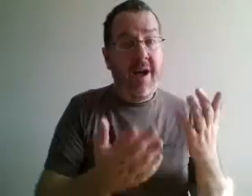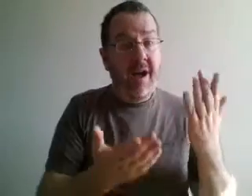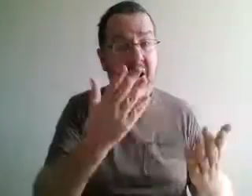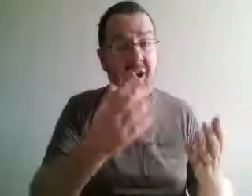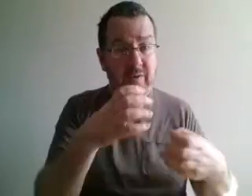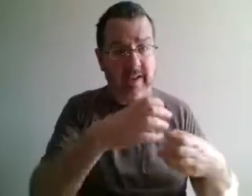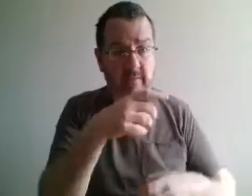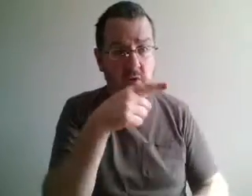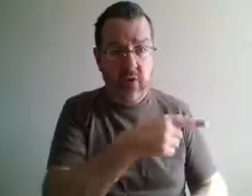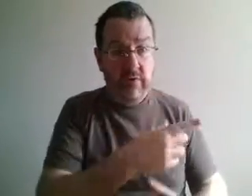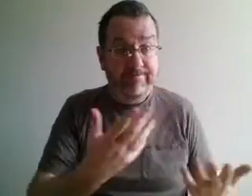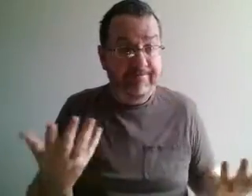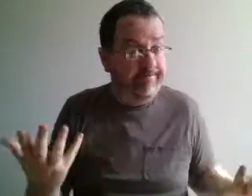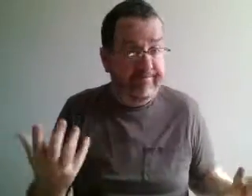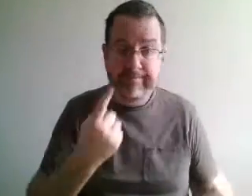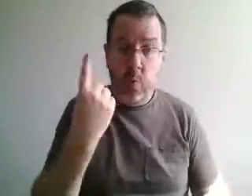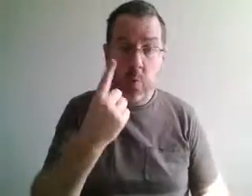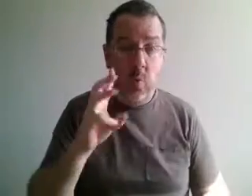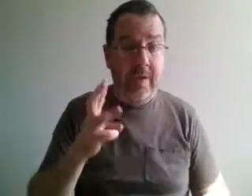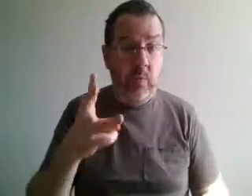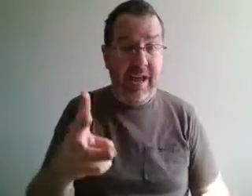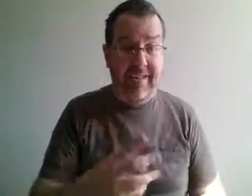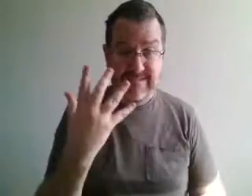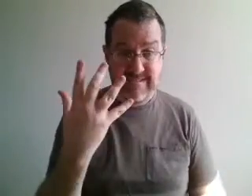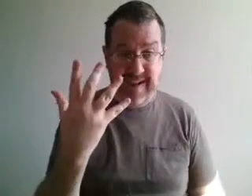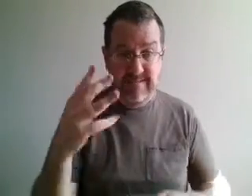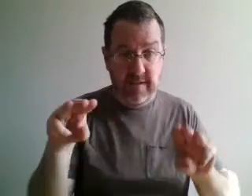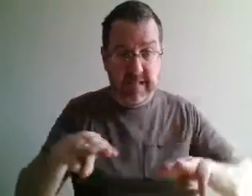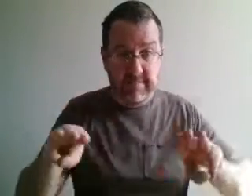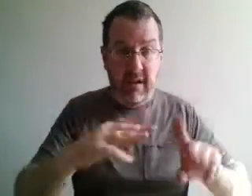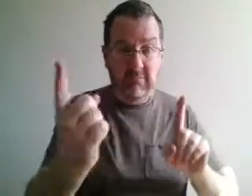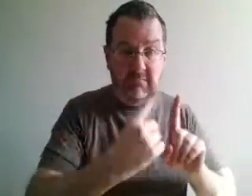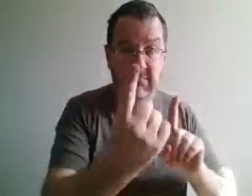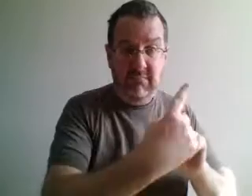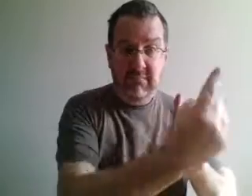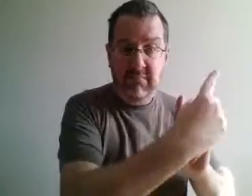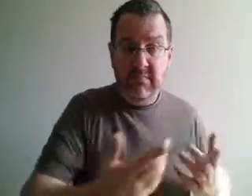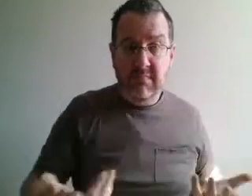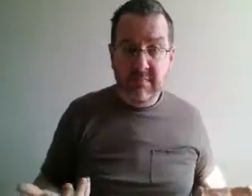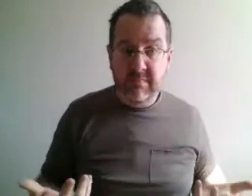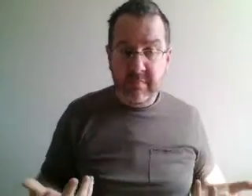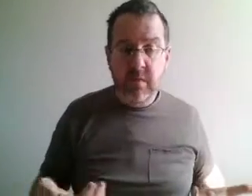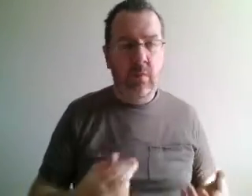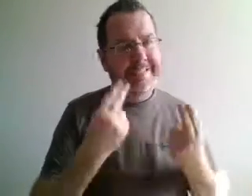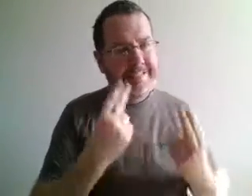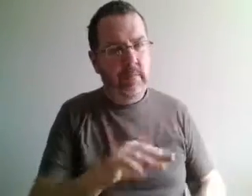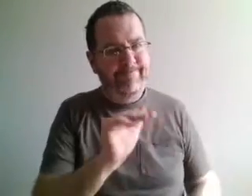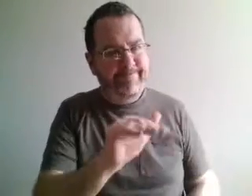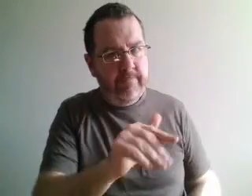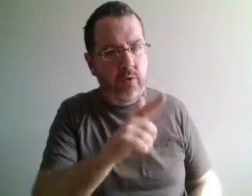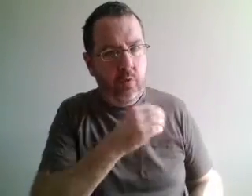is by the 5 carers that come in. So really speaking with the carers, making sure that they know